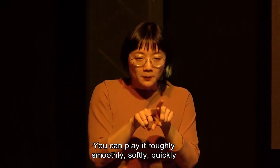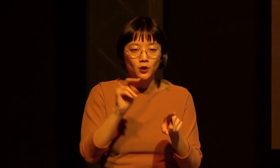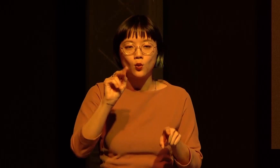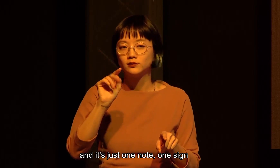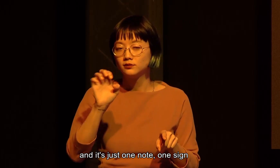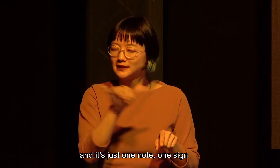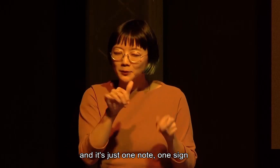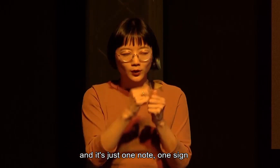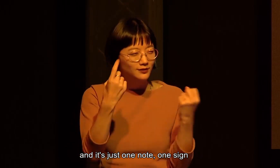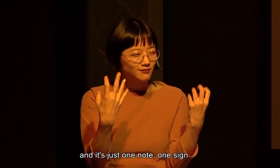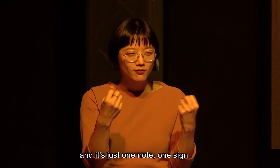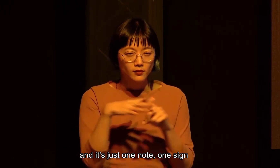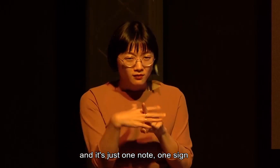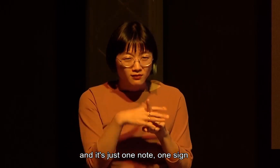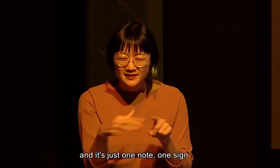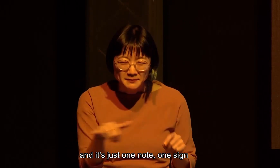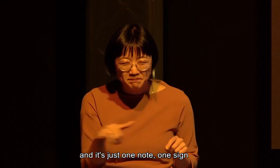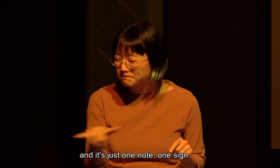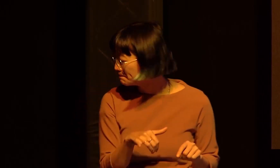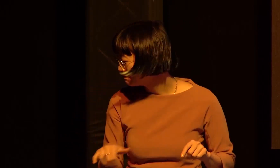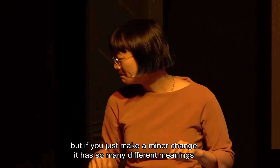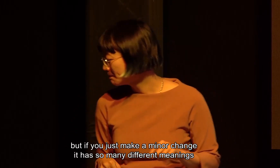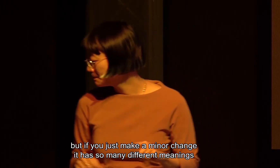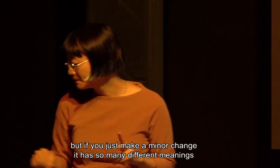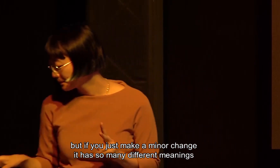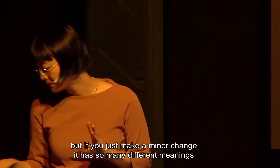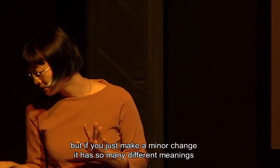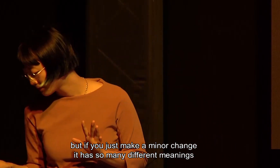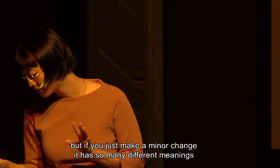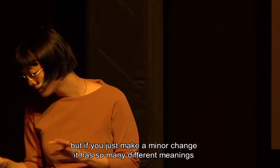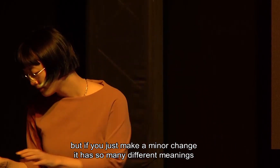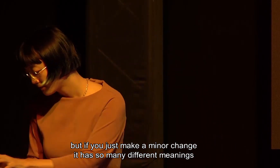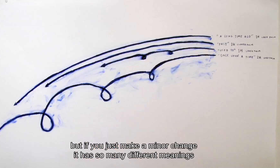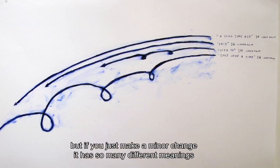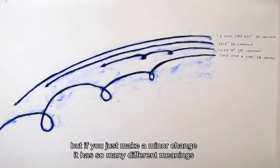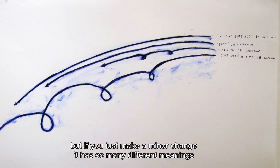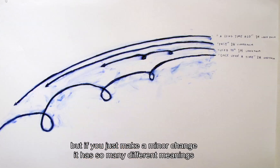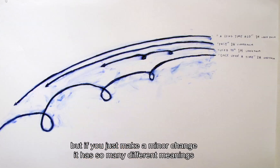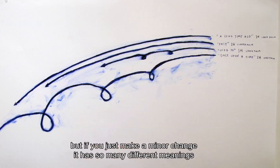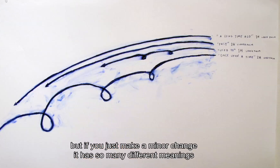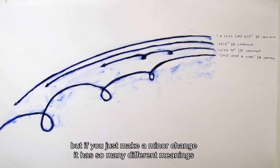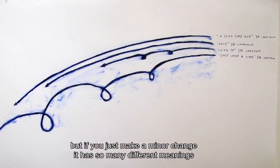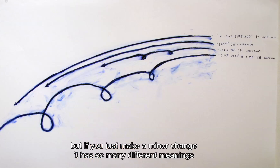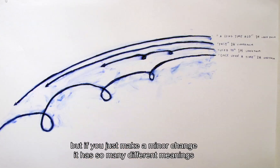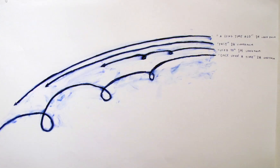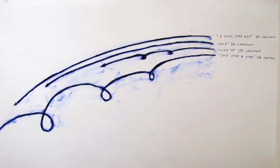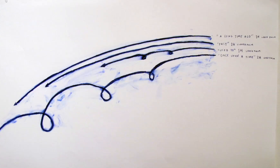quickly, and it's just one note, one sign, but if you just make a minor change, it has so many different meanings.